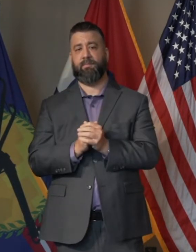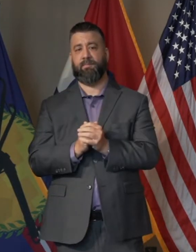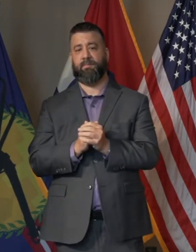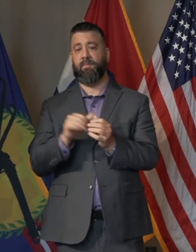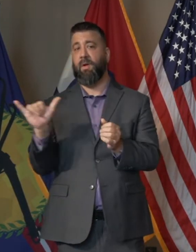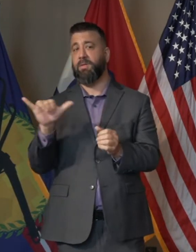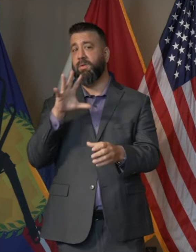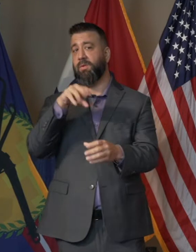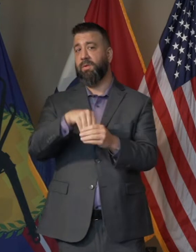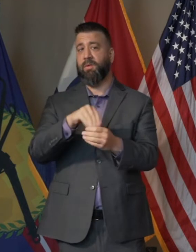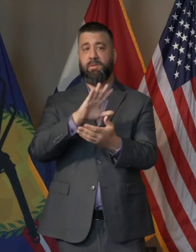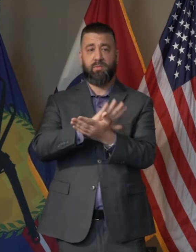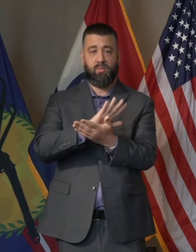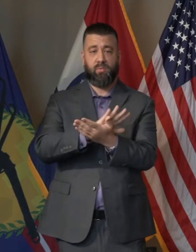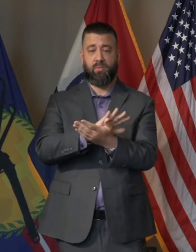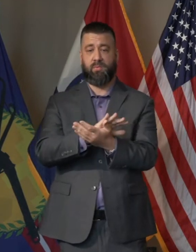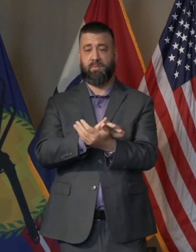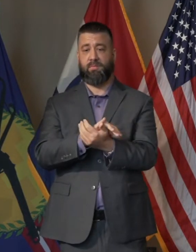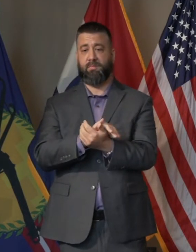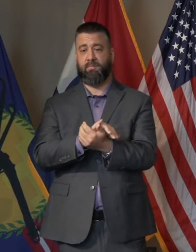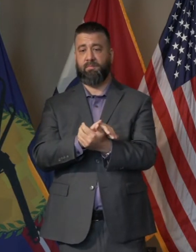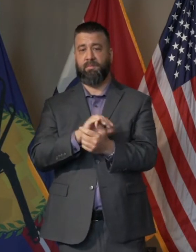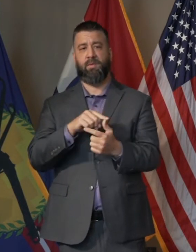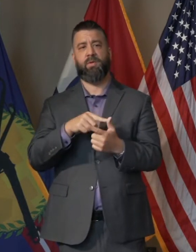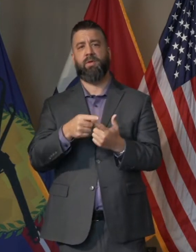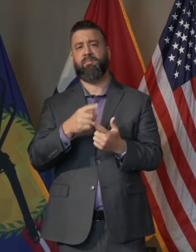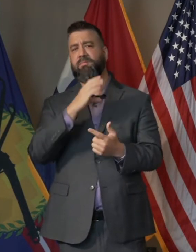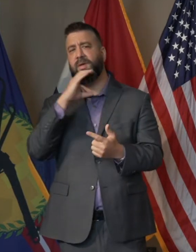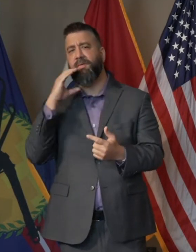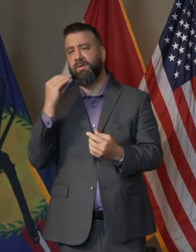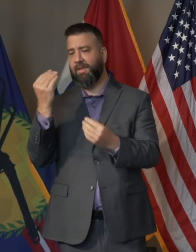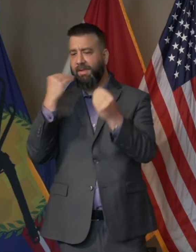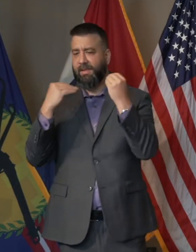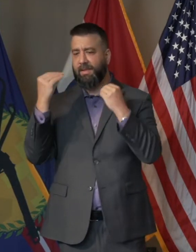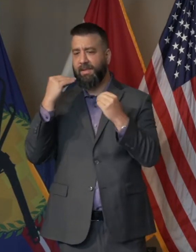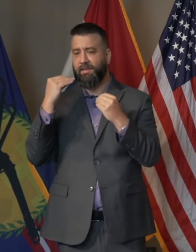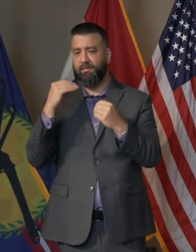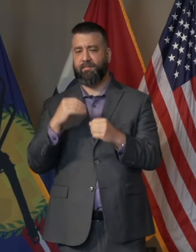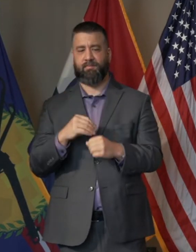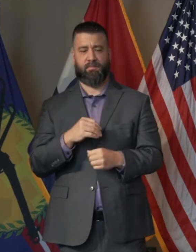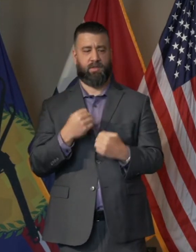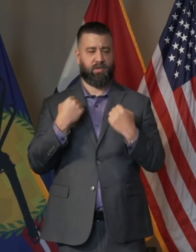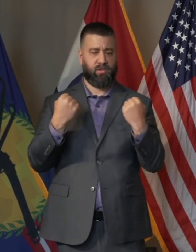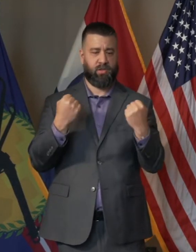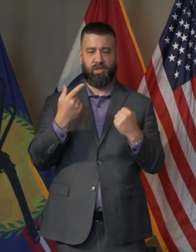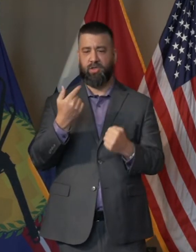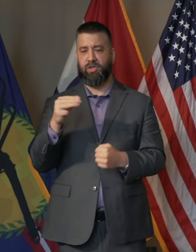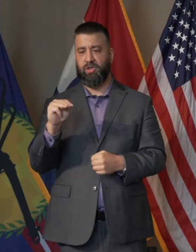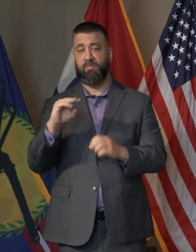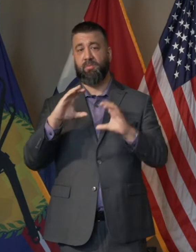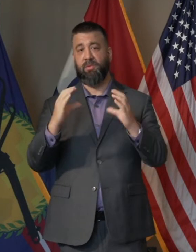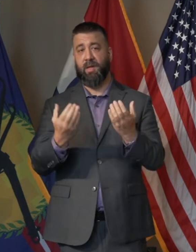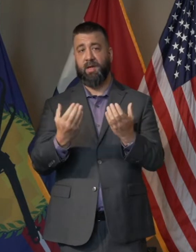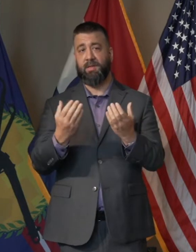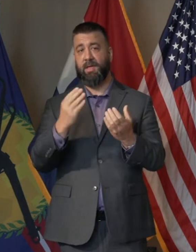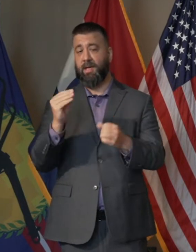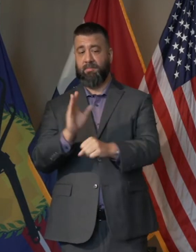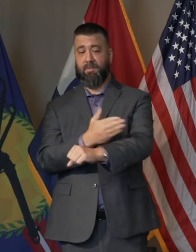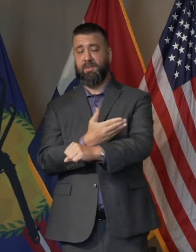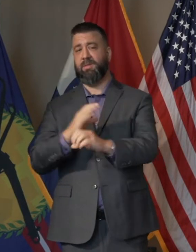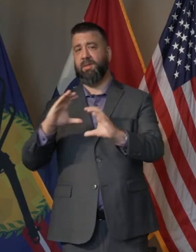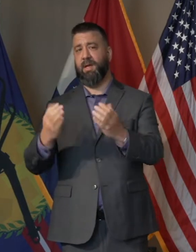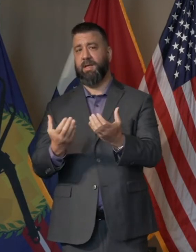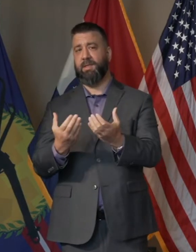eating, participating in a gym class, or participating in a music class, but always when socially